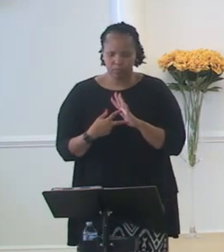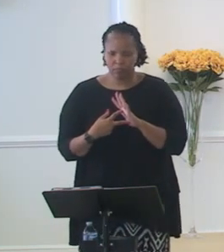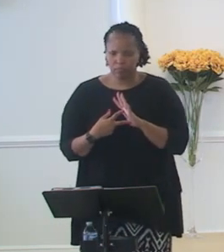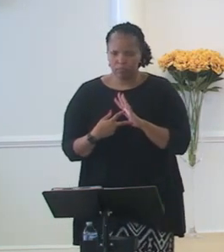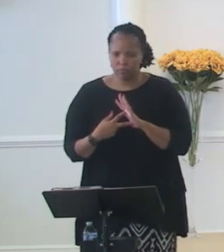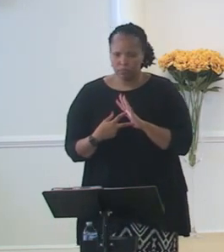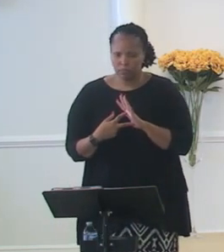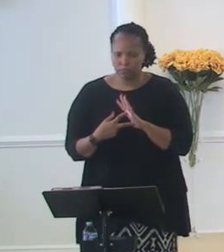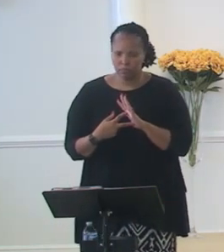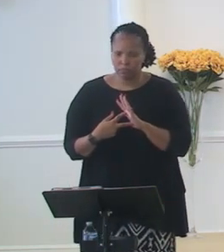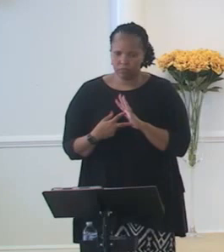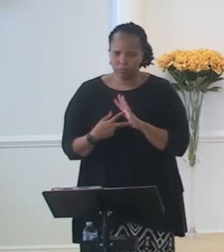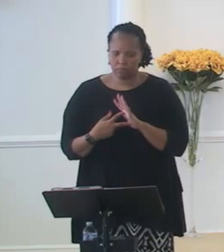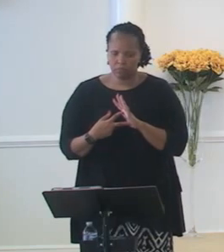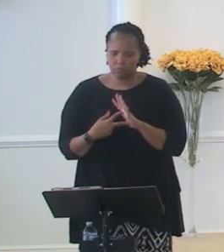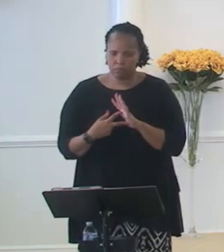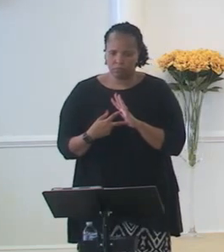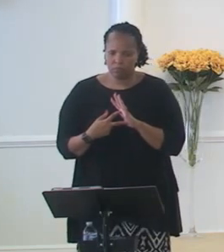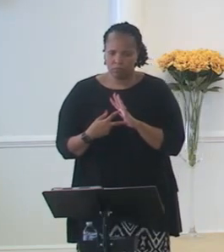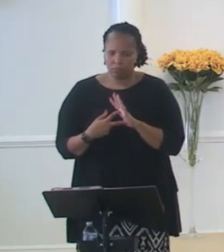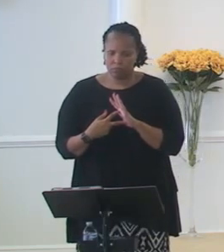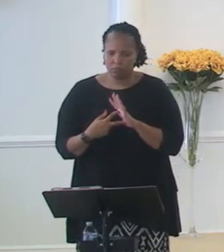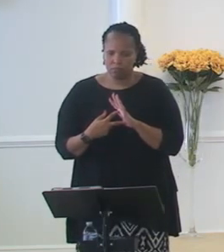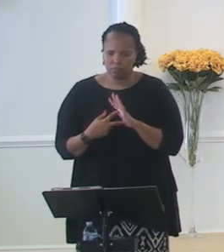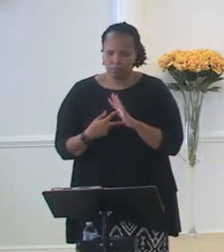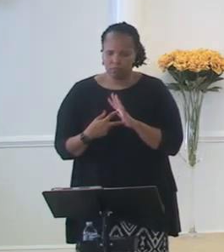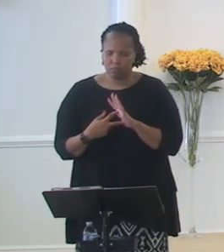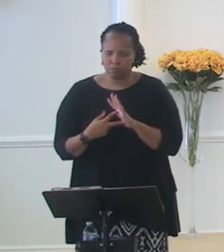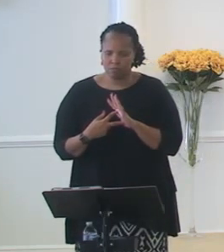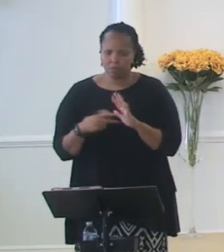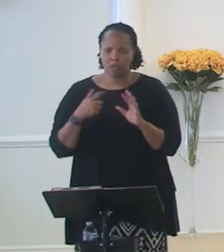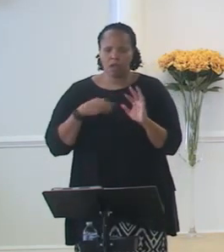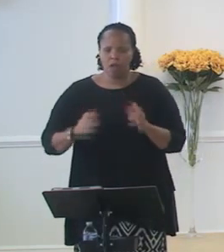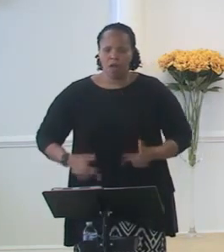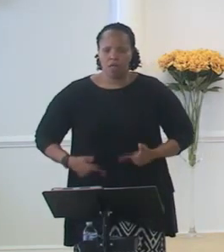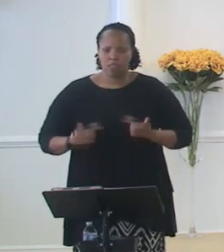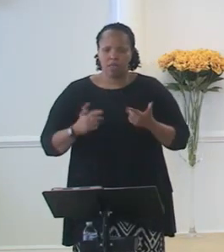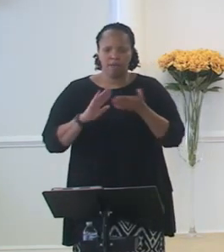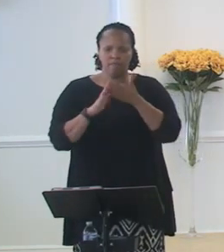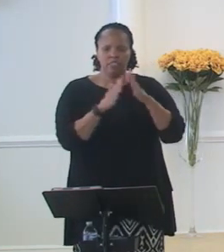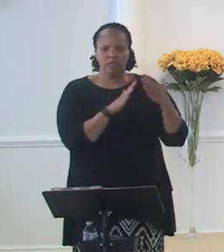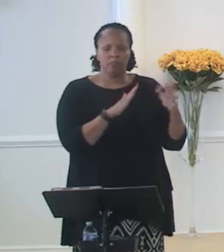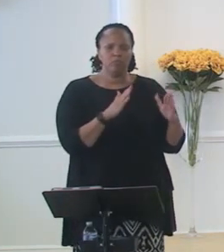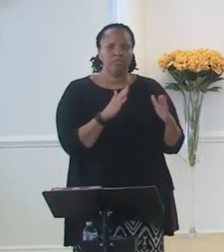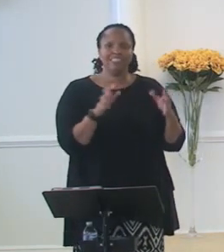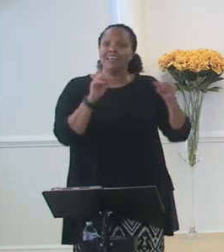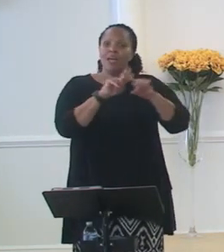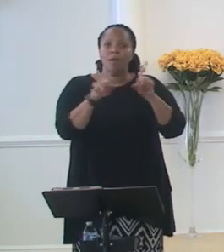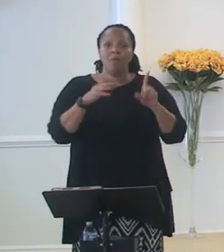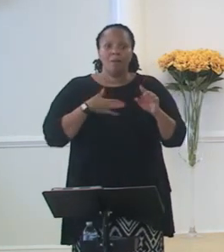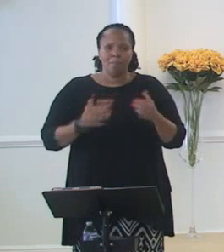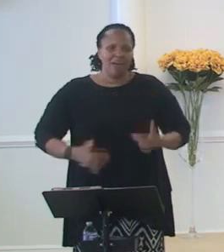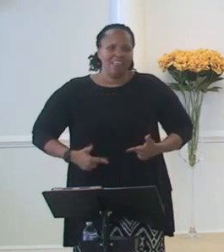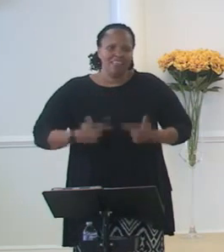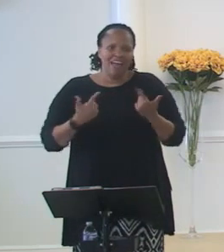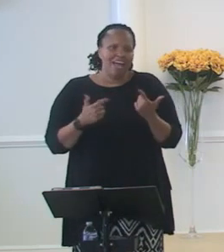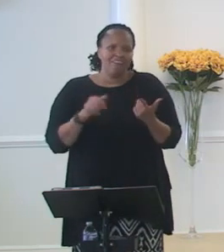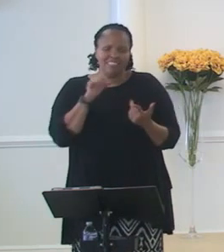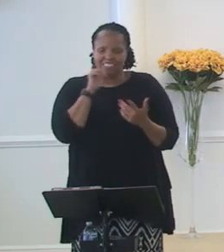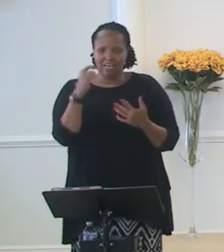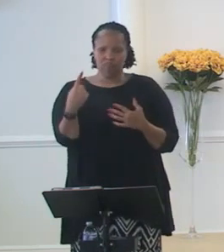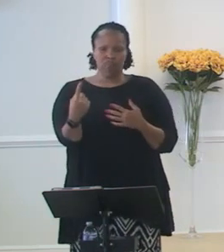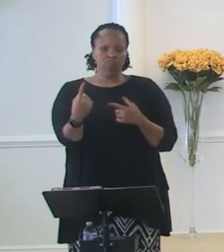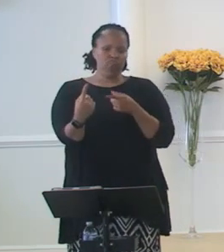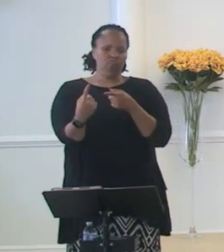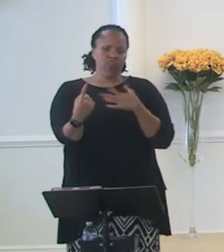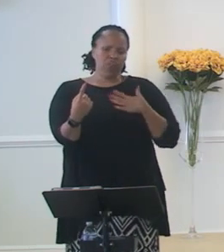I am in the community, and my life is not just a life. It's a